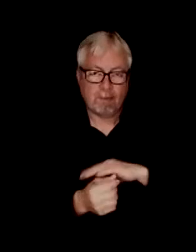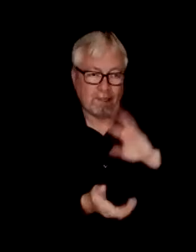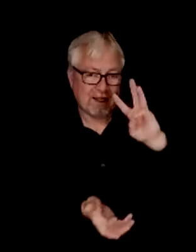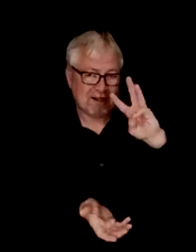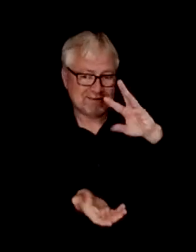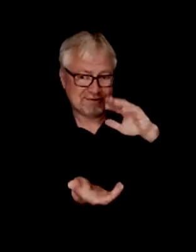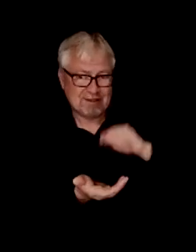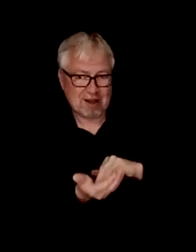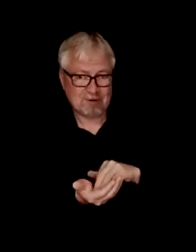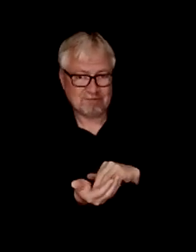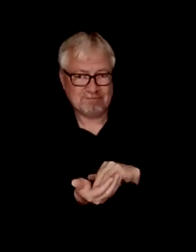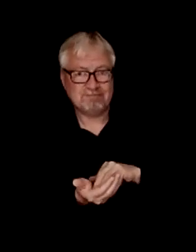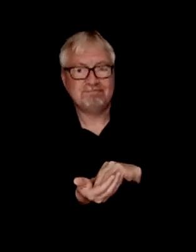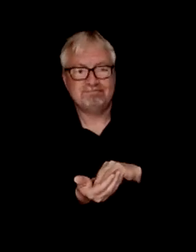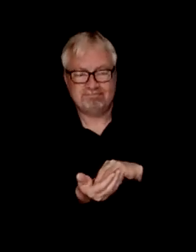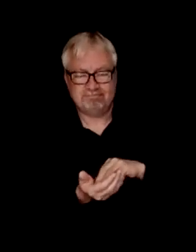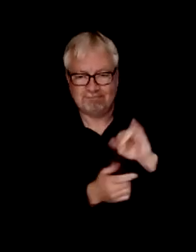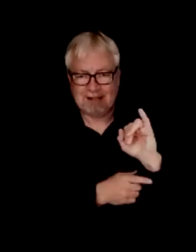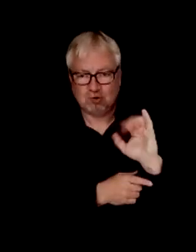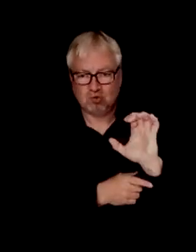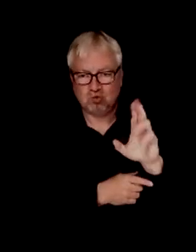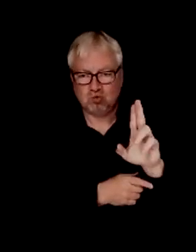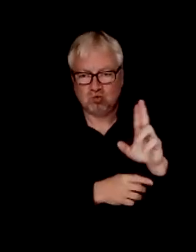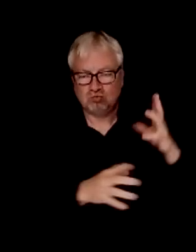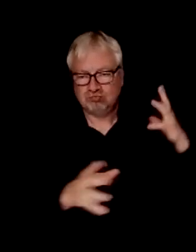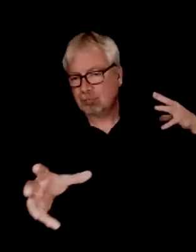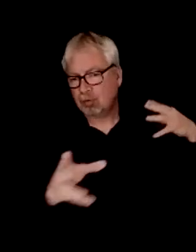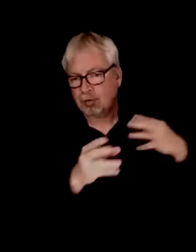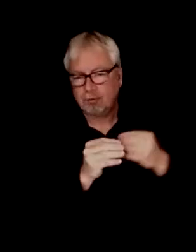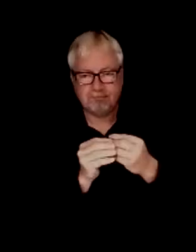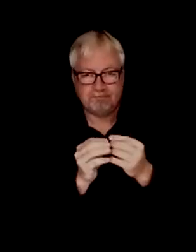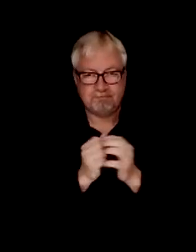care. On the vaccine front, almost